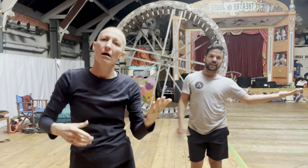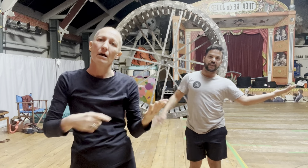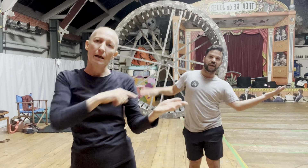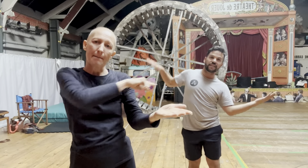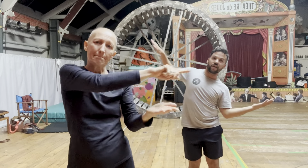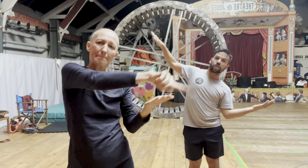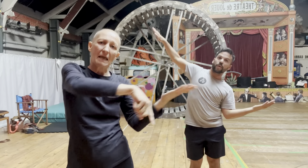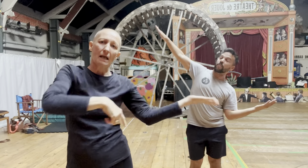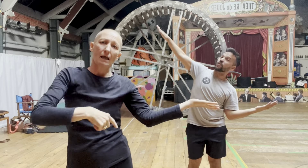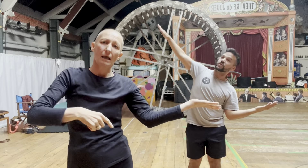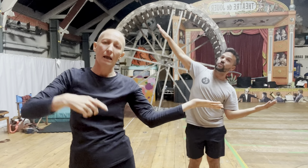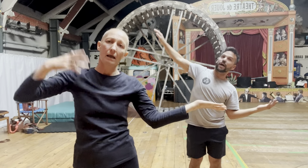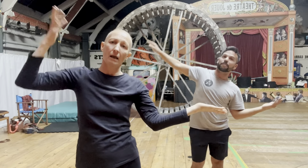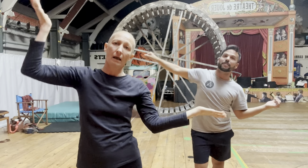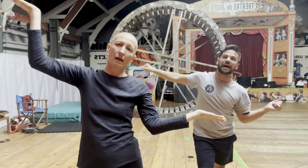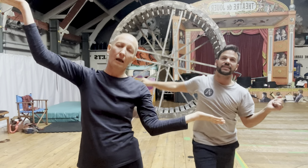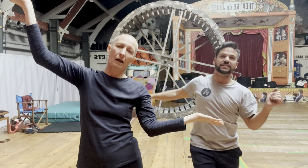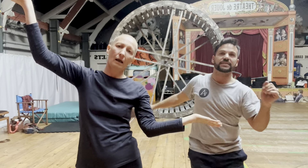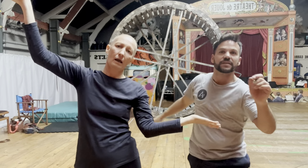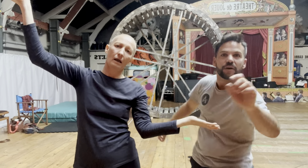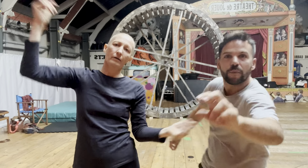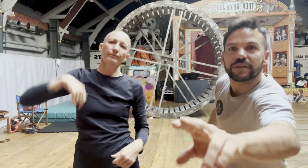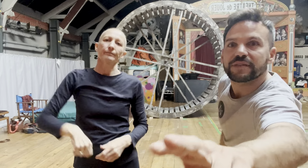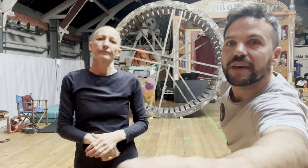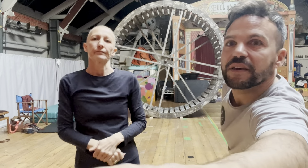here and the other one points to help me balance. 1 second.